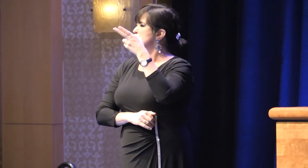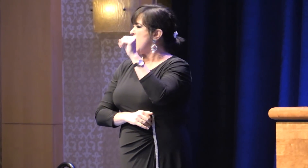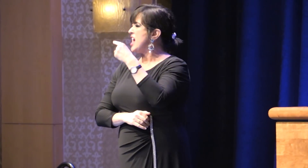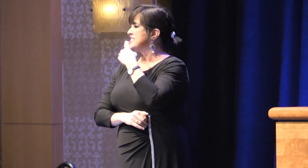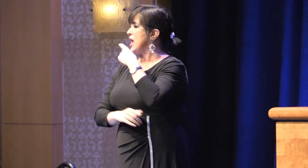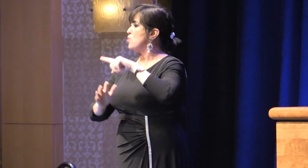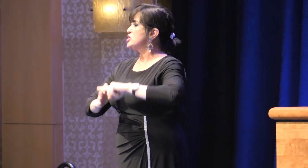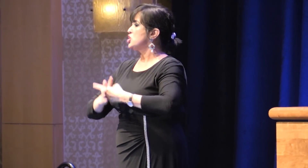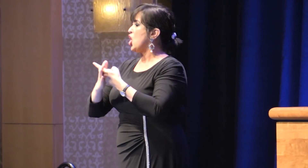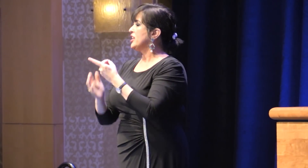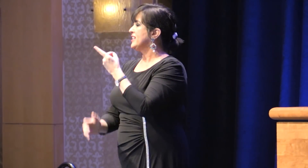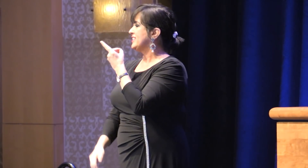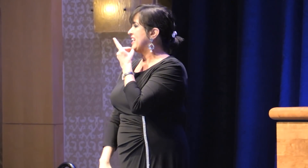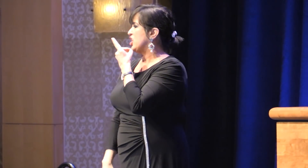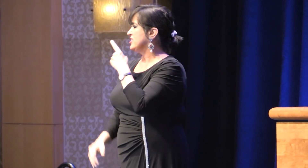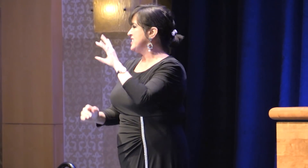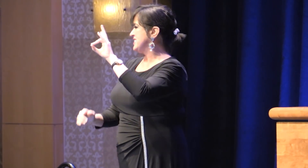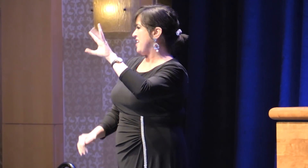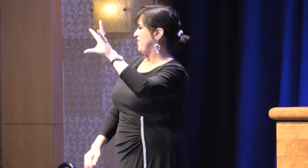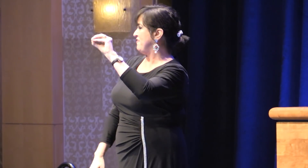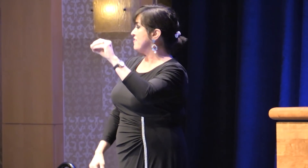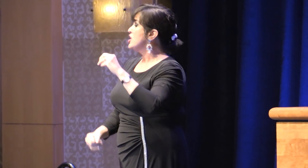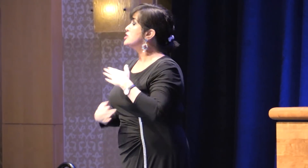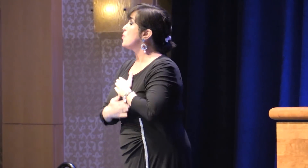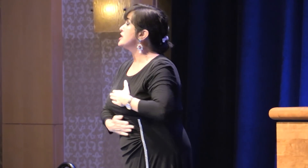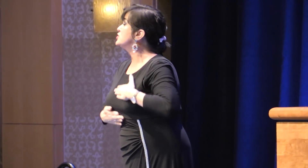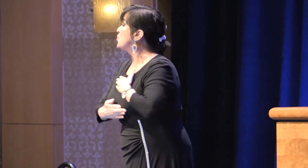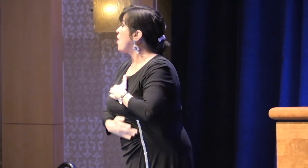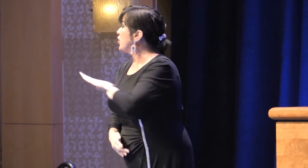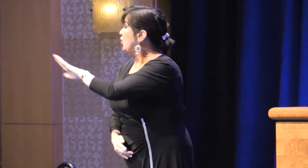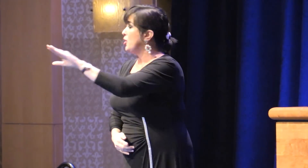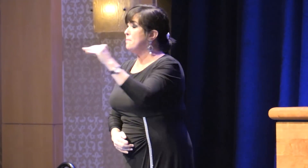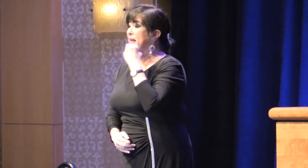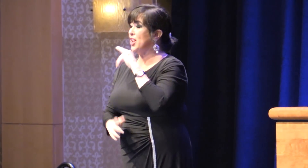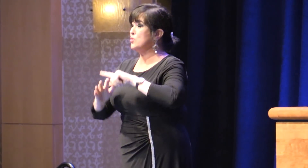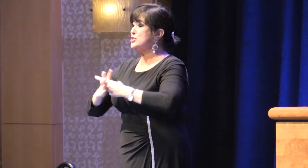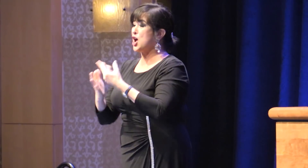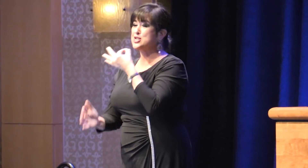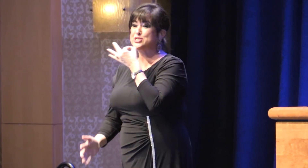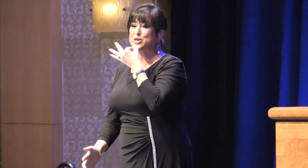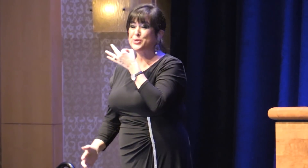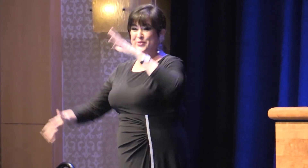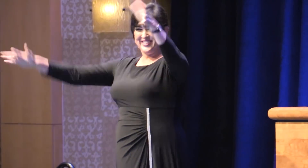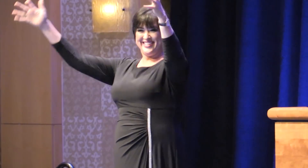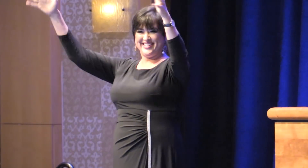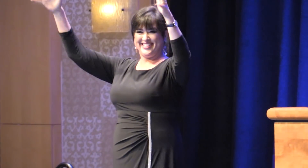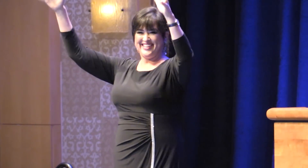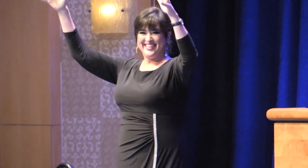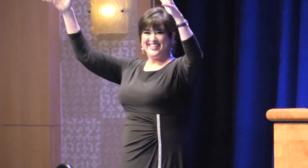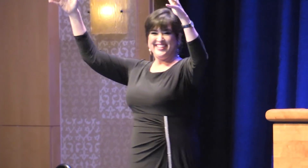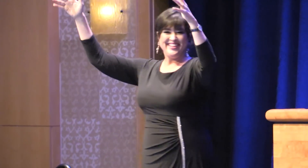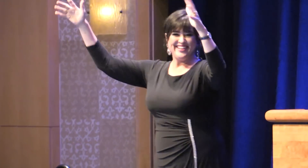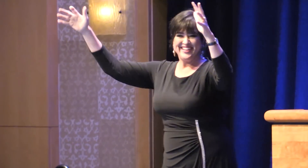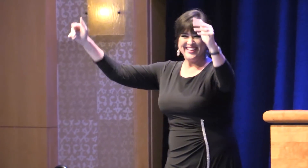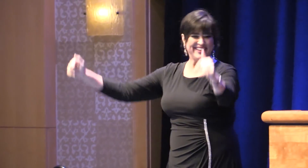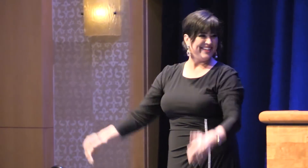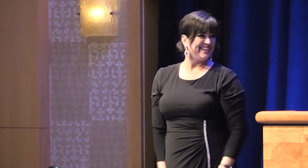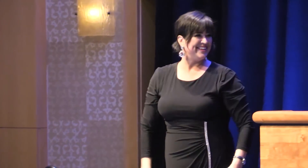7:15-ish? All right, John said we will start our dinner at we'll start at 7:50, so you have from now